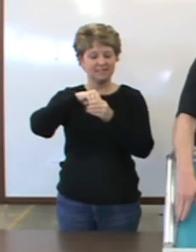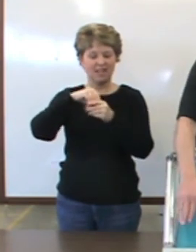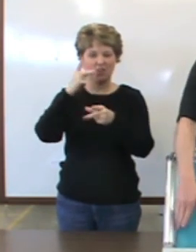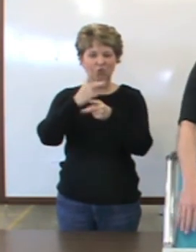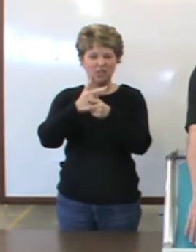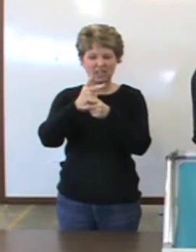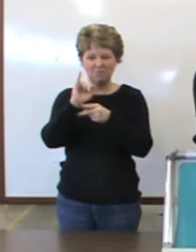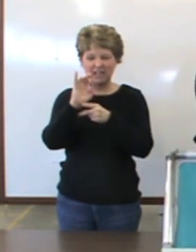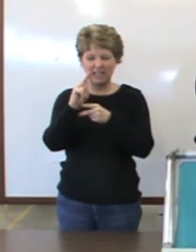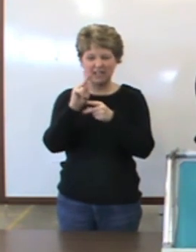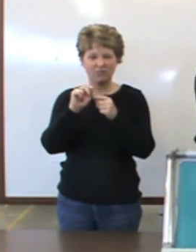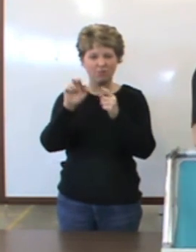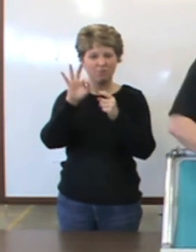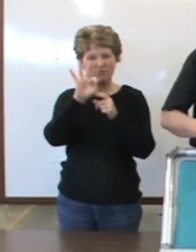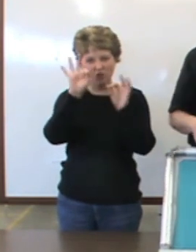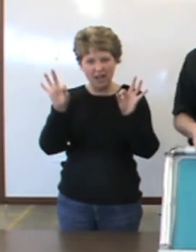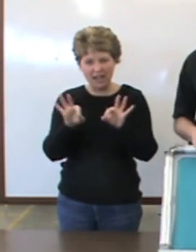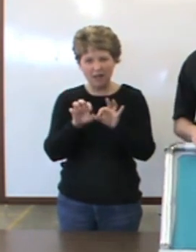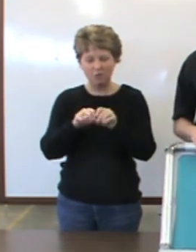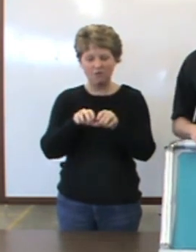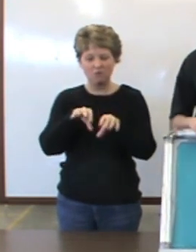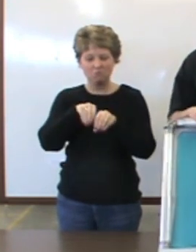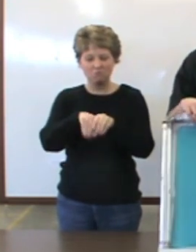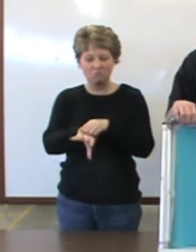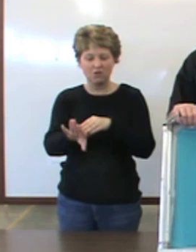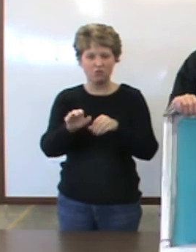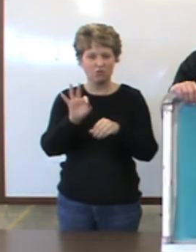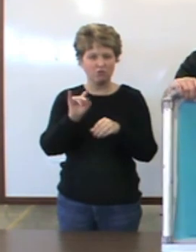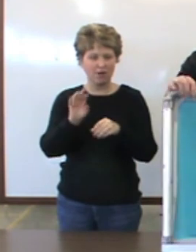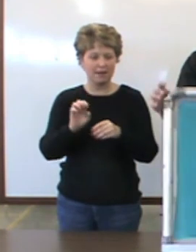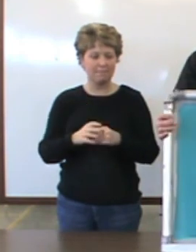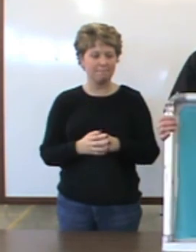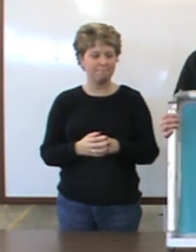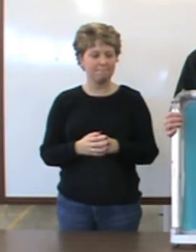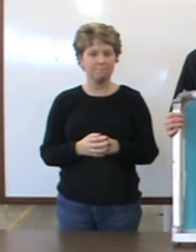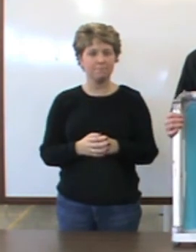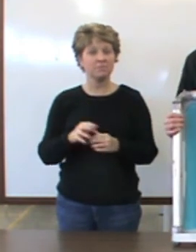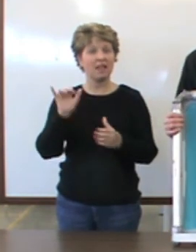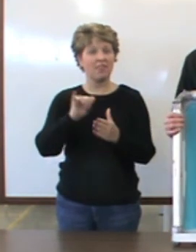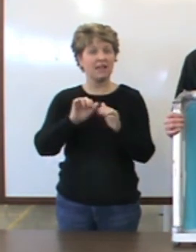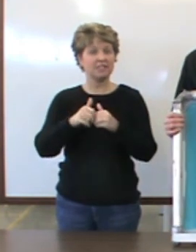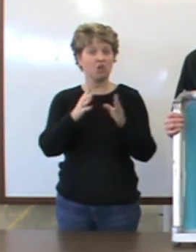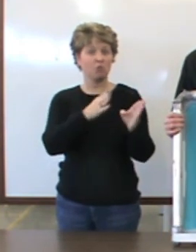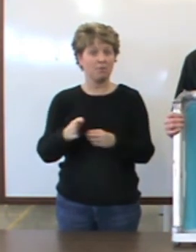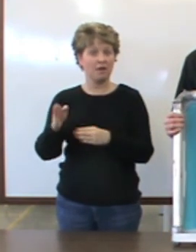ink from your frame or from going out under your frame. And that's how you